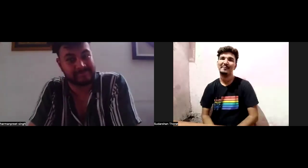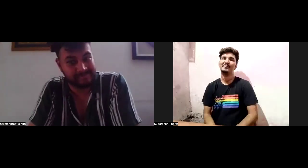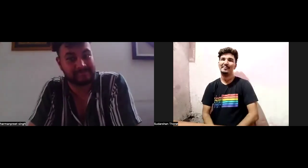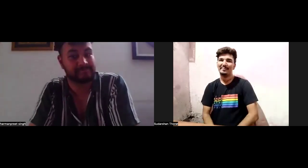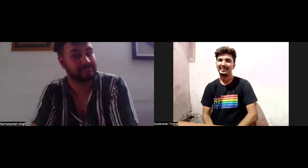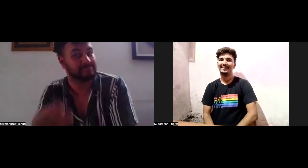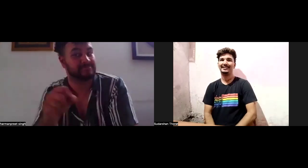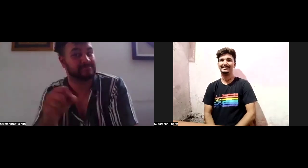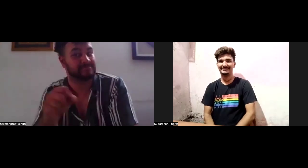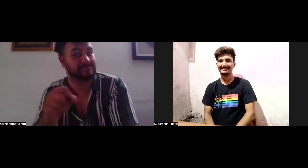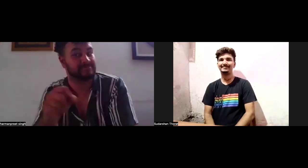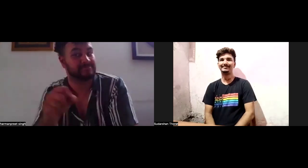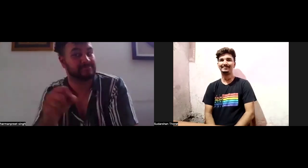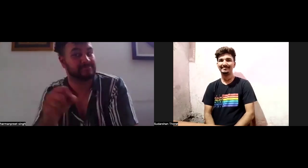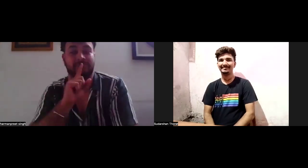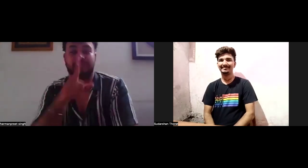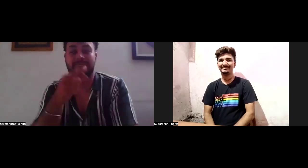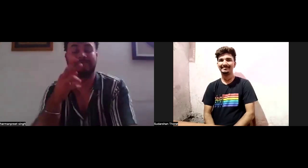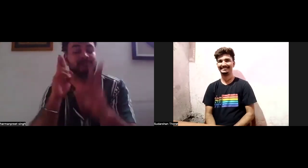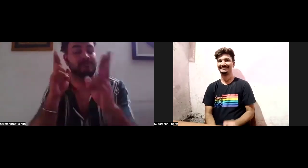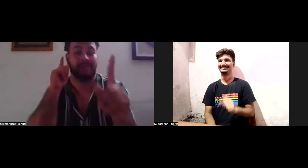organization as well and we can work over it.